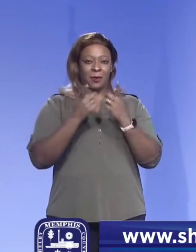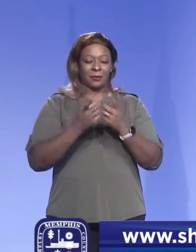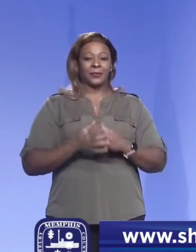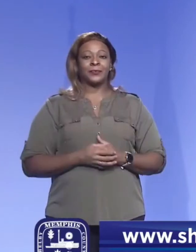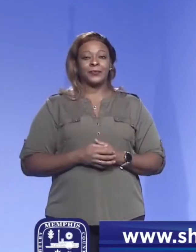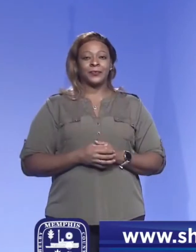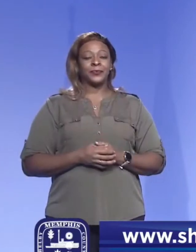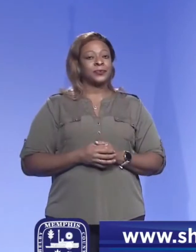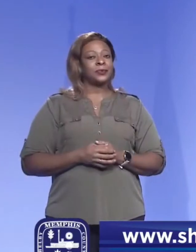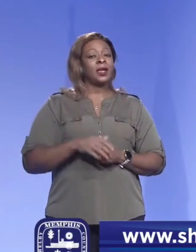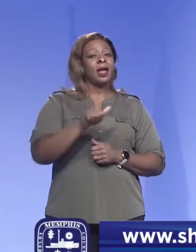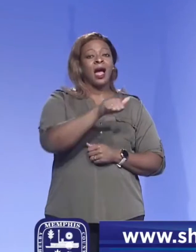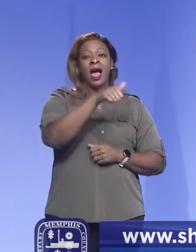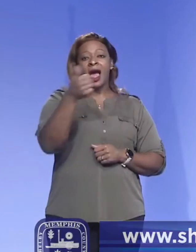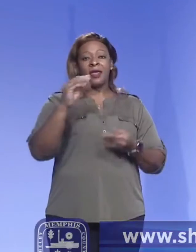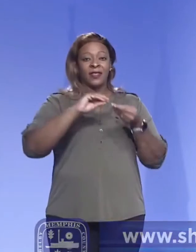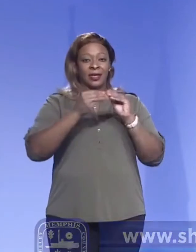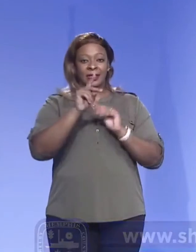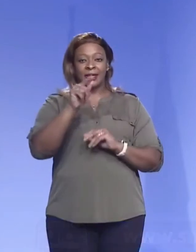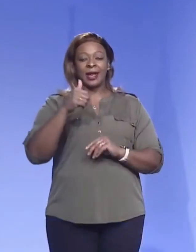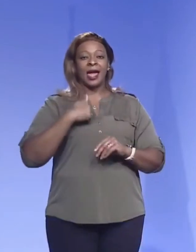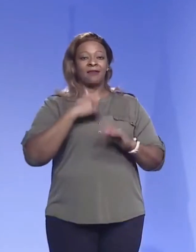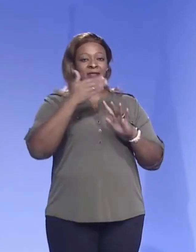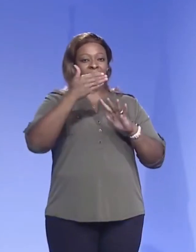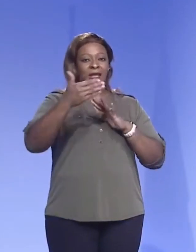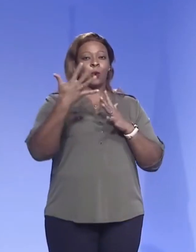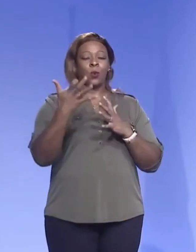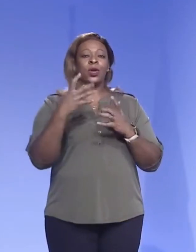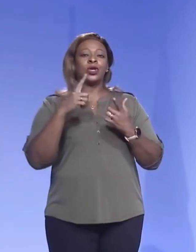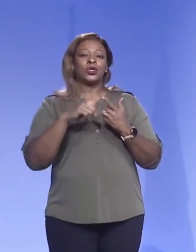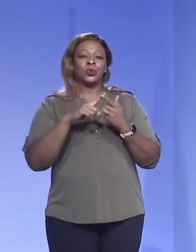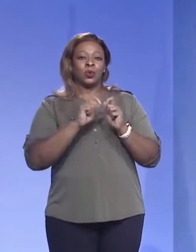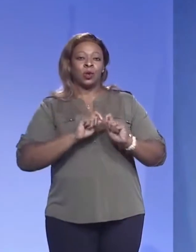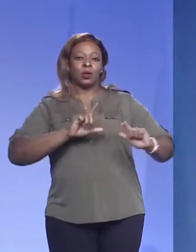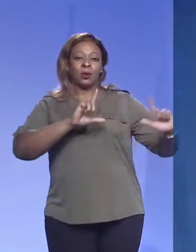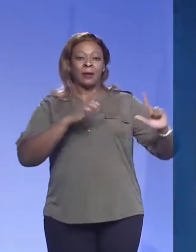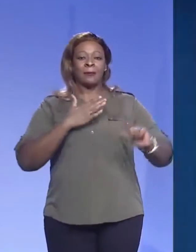Now, in terms of other data, we have some slides that I'd like to call up now, please.